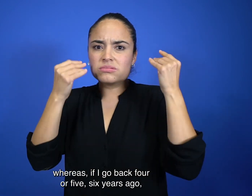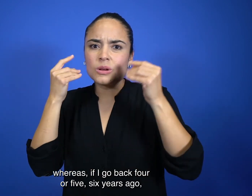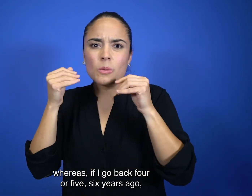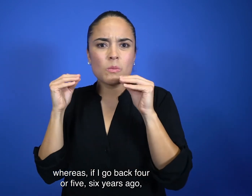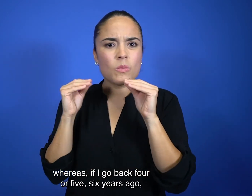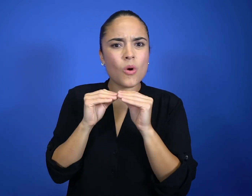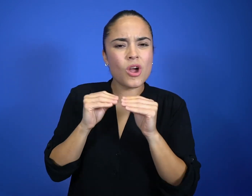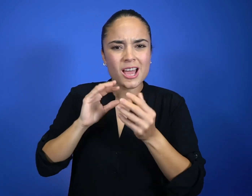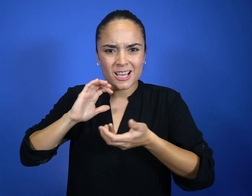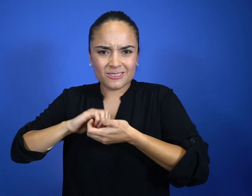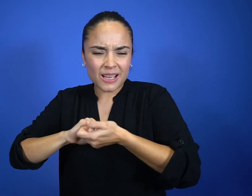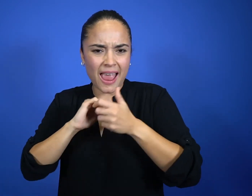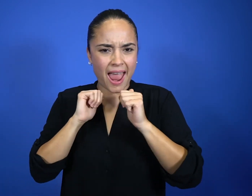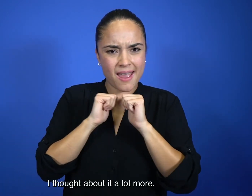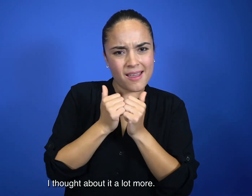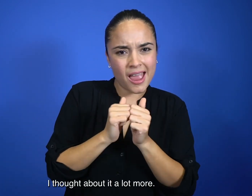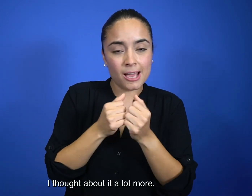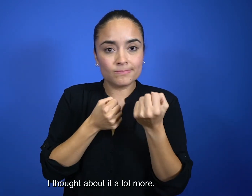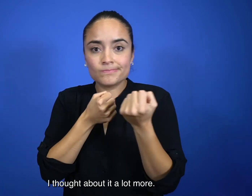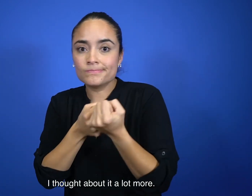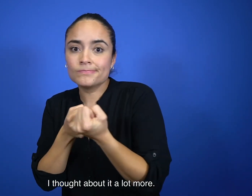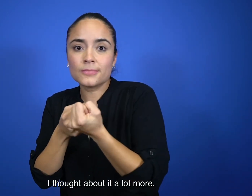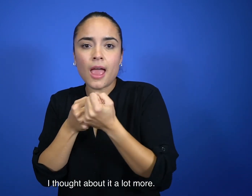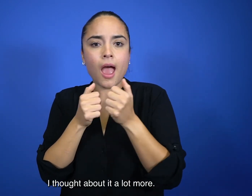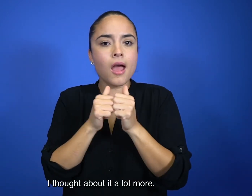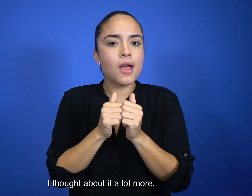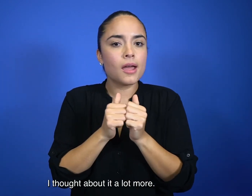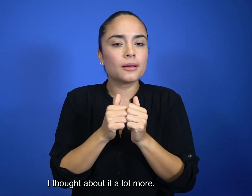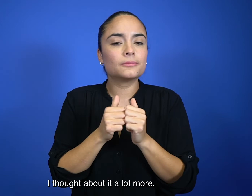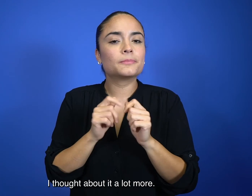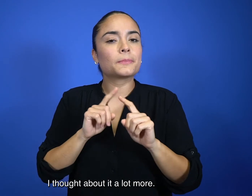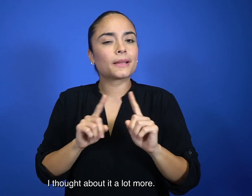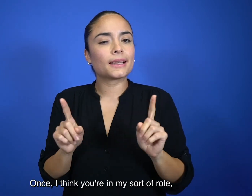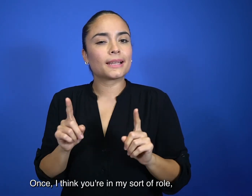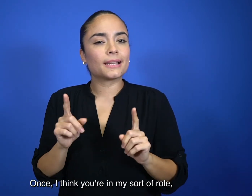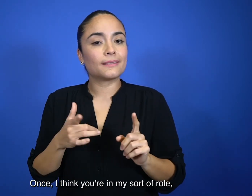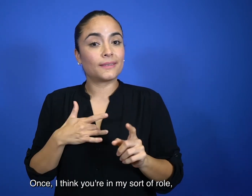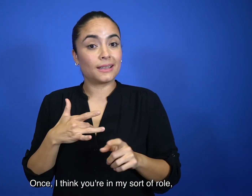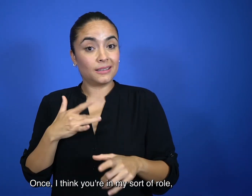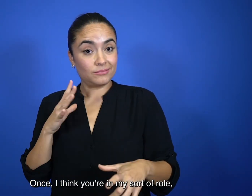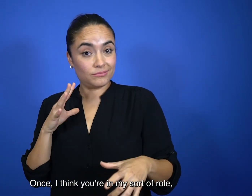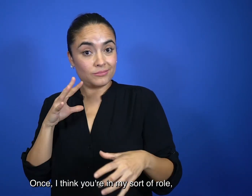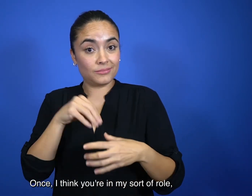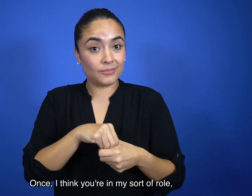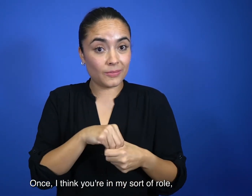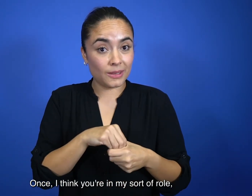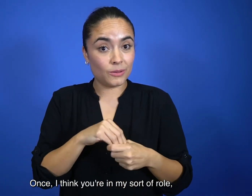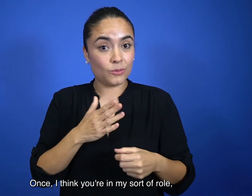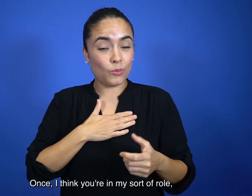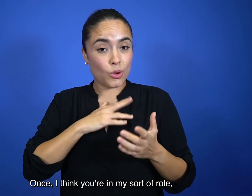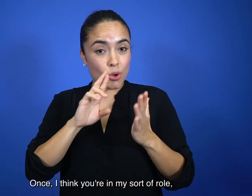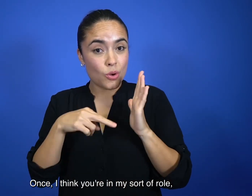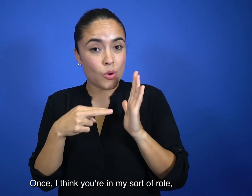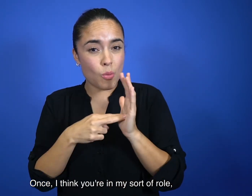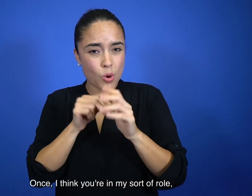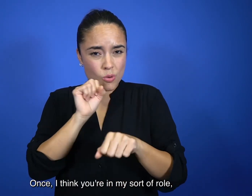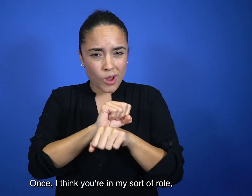ago, I thought about it a lot more. Once I think you're in my sort of